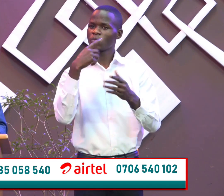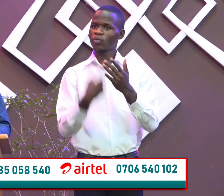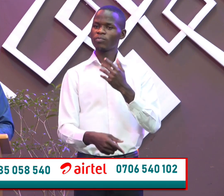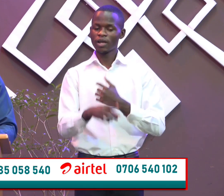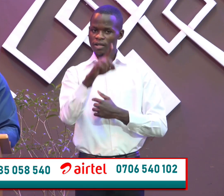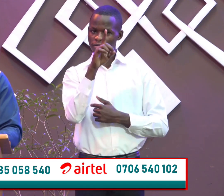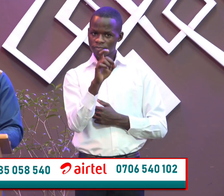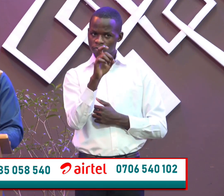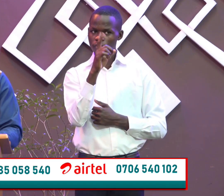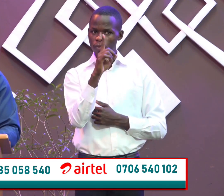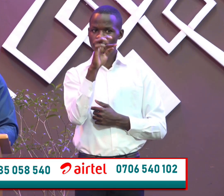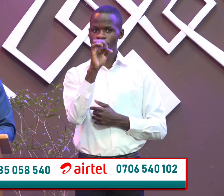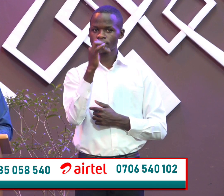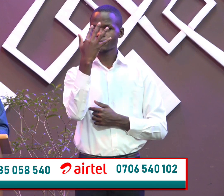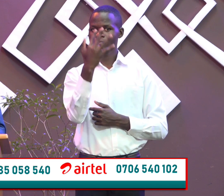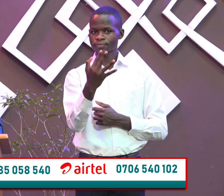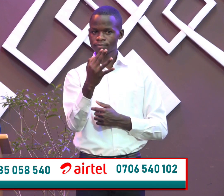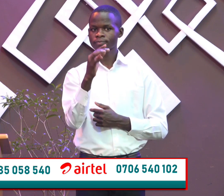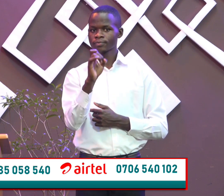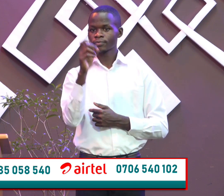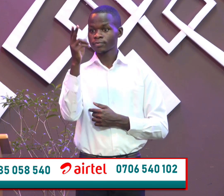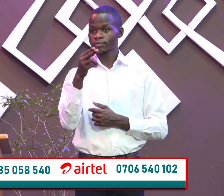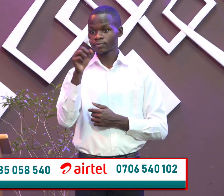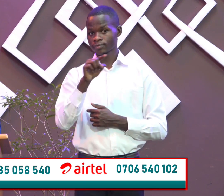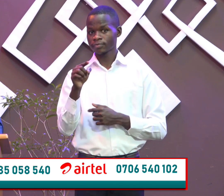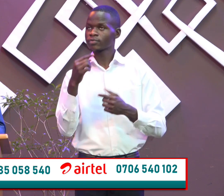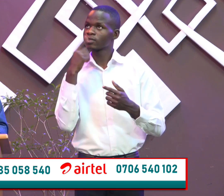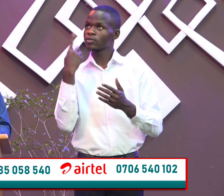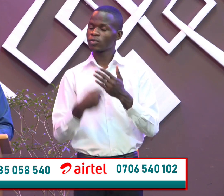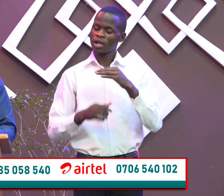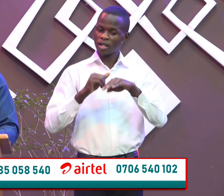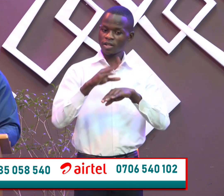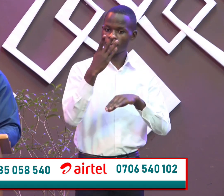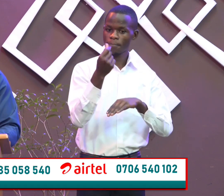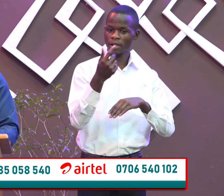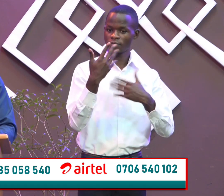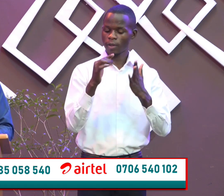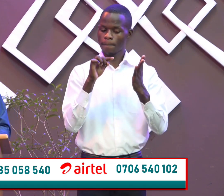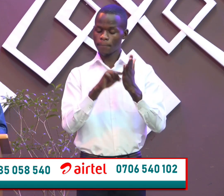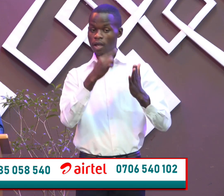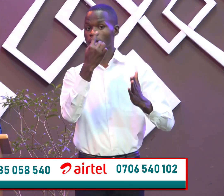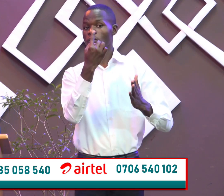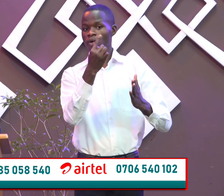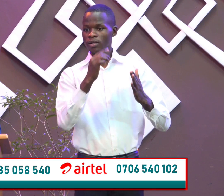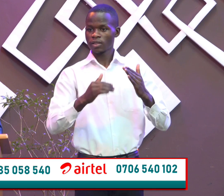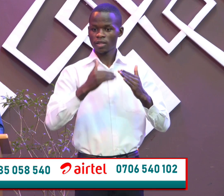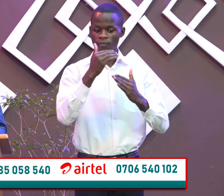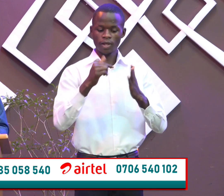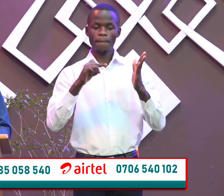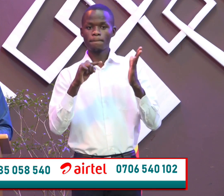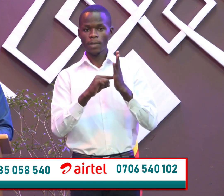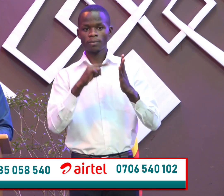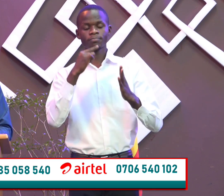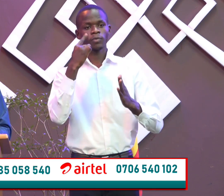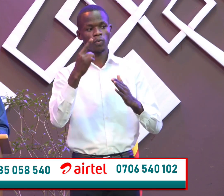*185# nebajja kubuza sending money. Ogamba yes, no nyiga one. No dam no nyiga one.